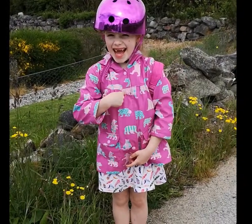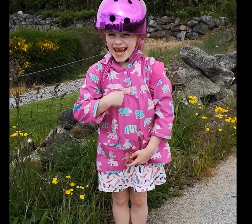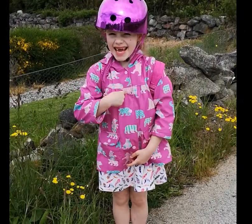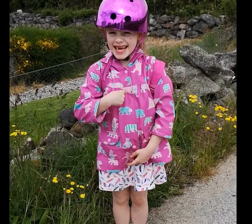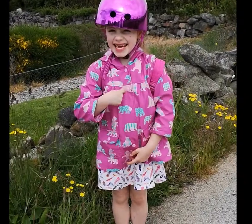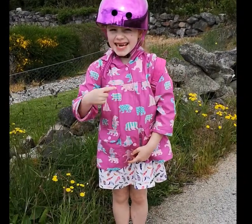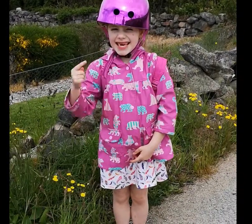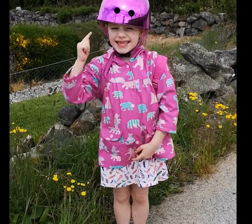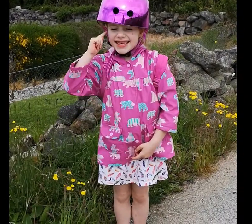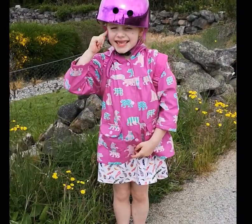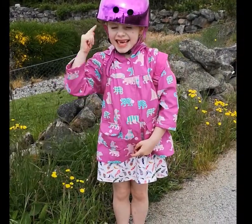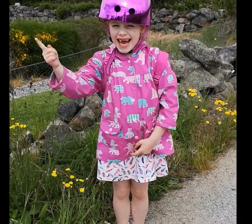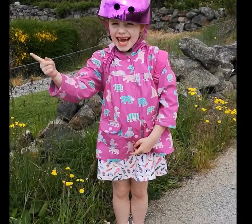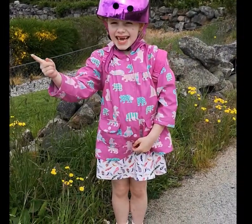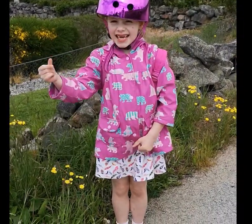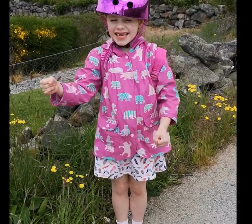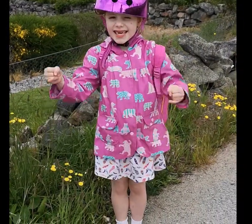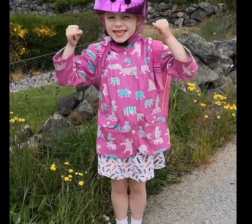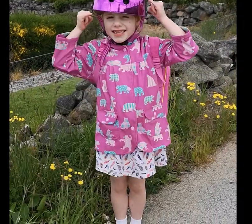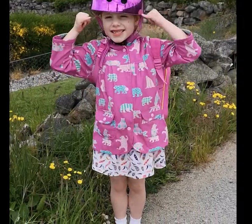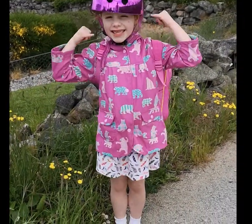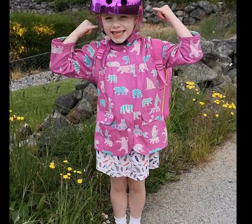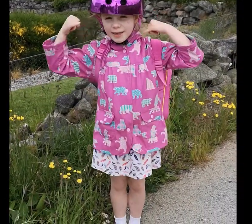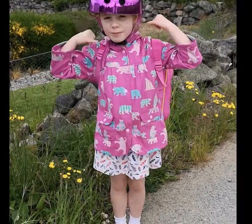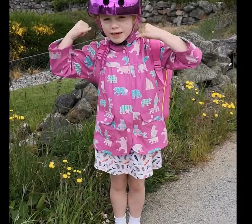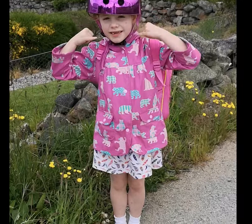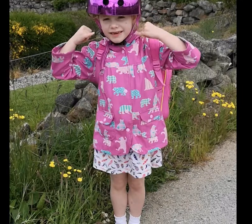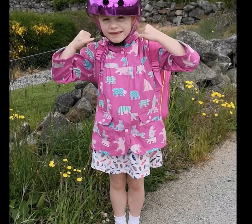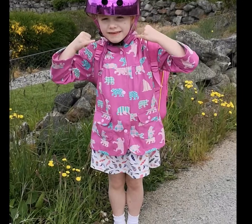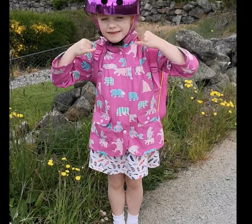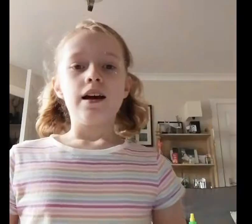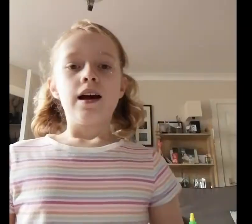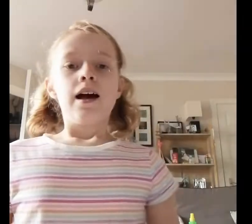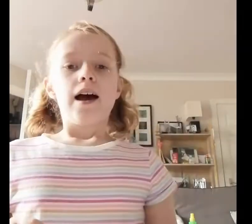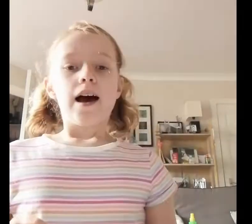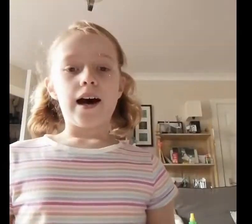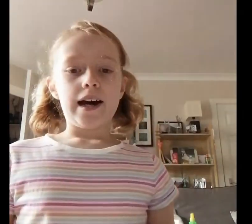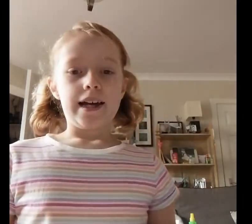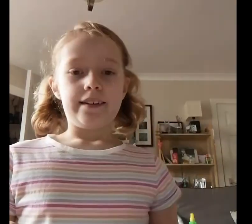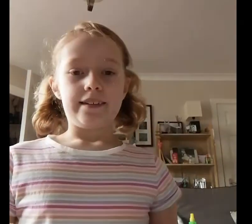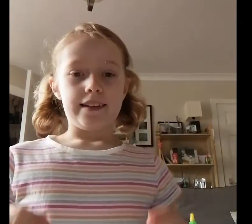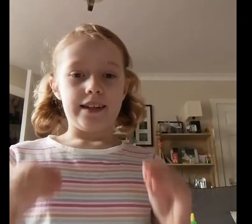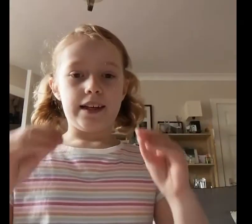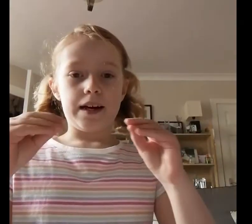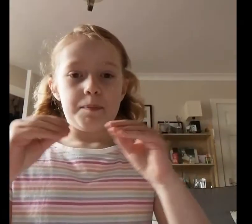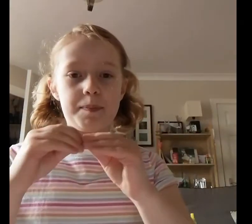I see a sheep. I see a